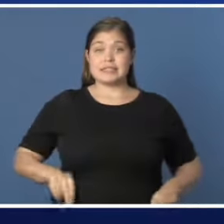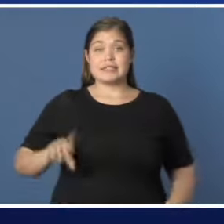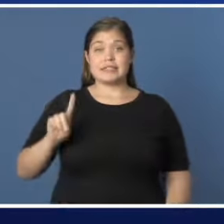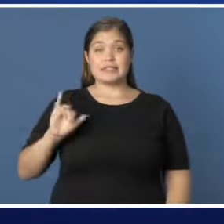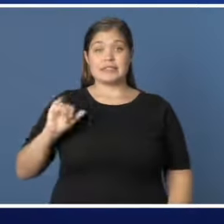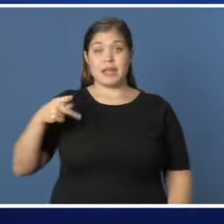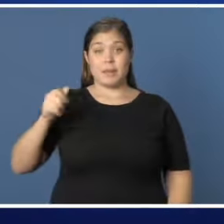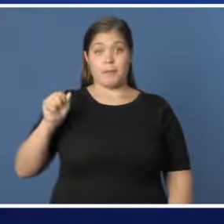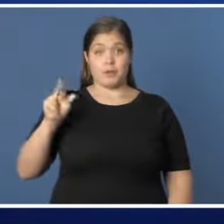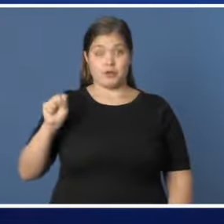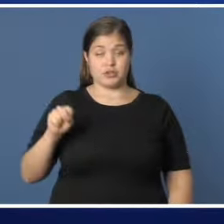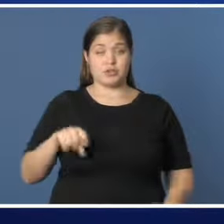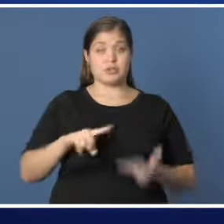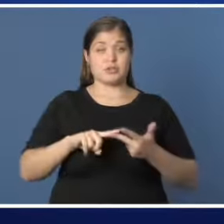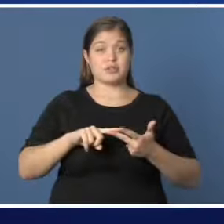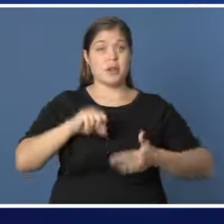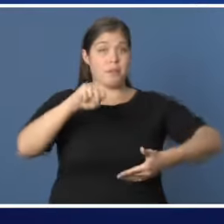diapers,